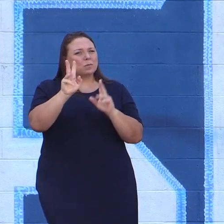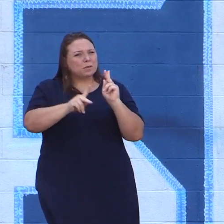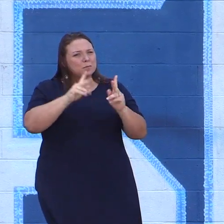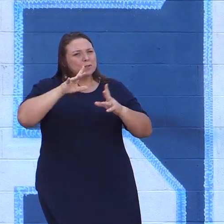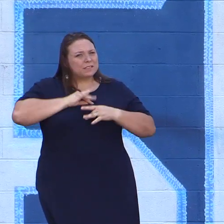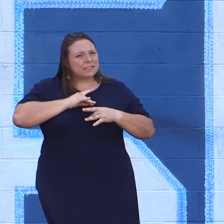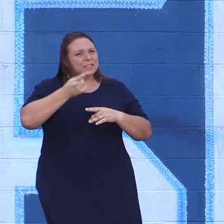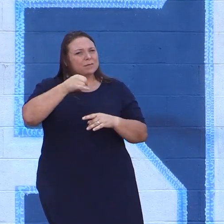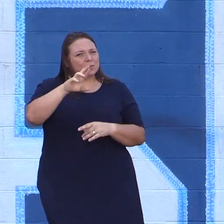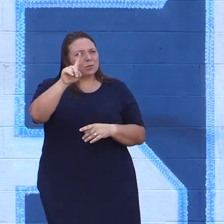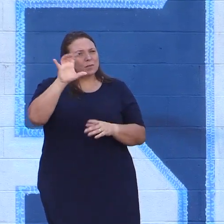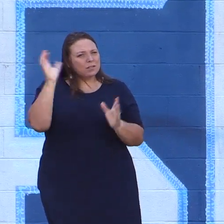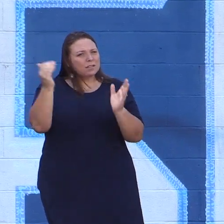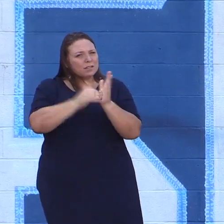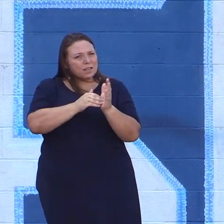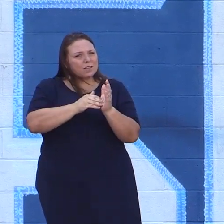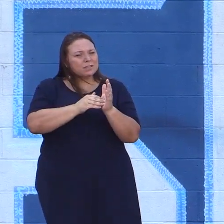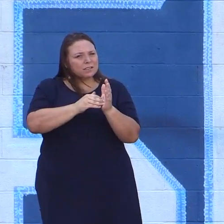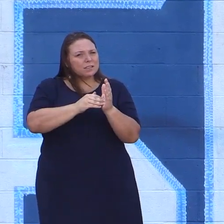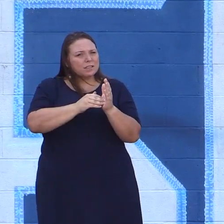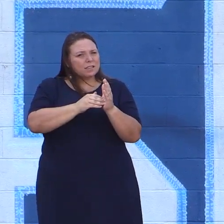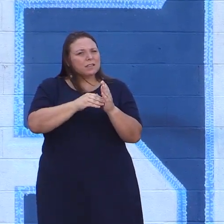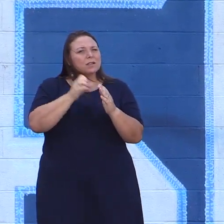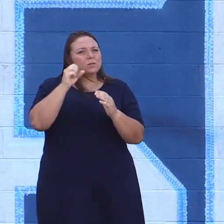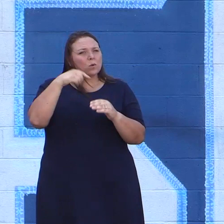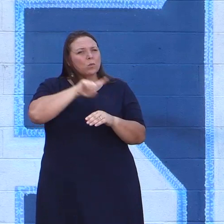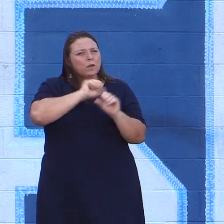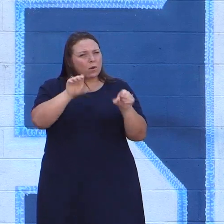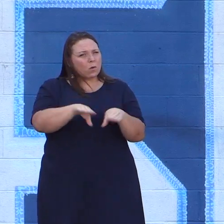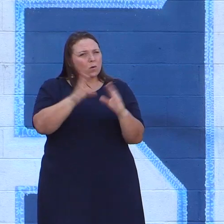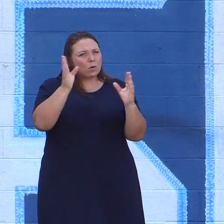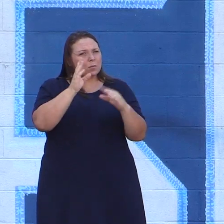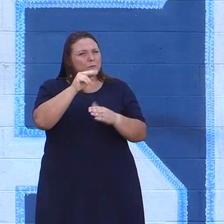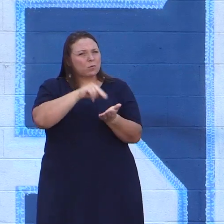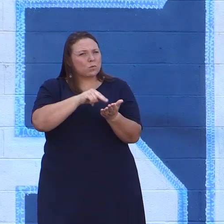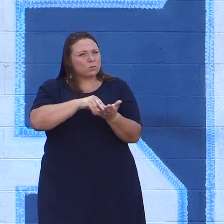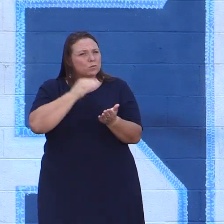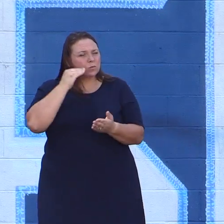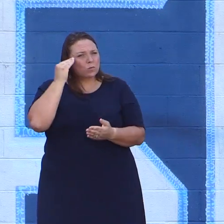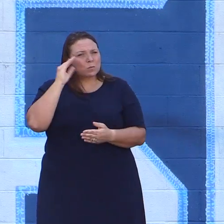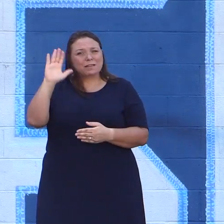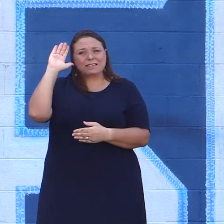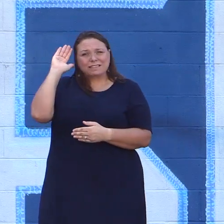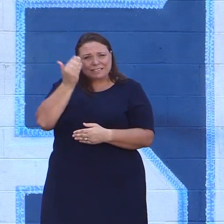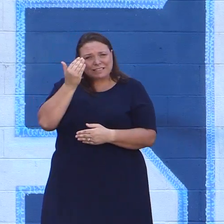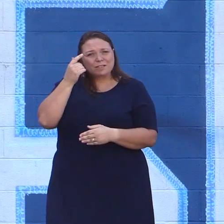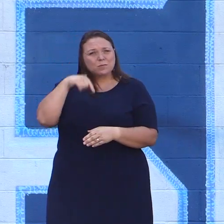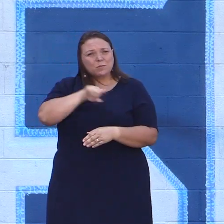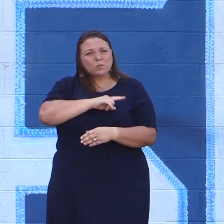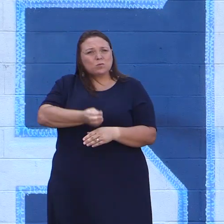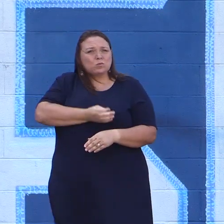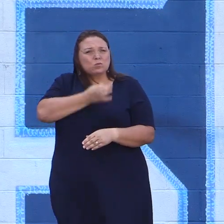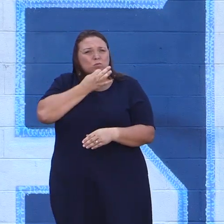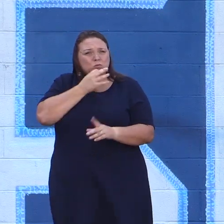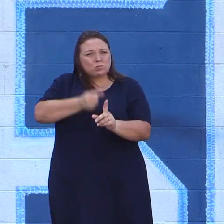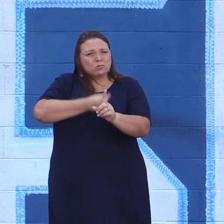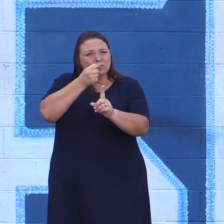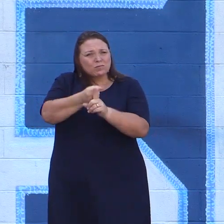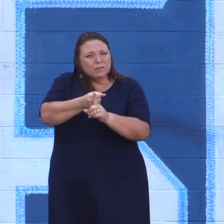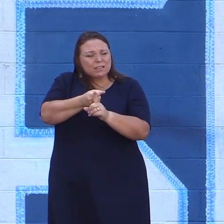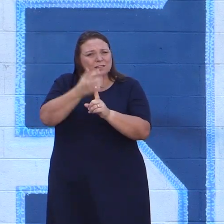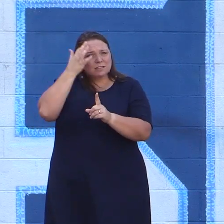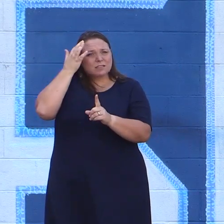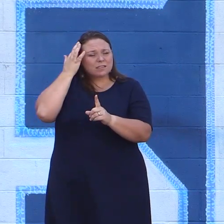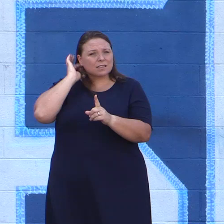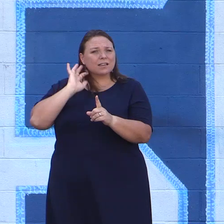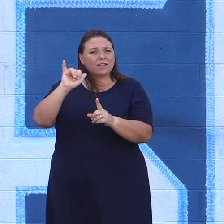that the state has set for the reopening of visitation at nursing homes. It seems like we will cross that threshold sometime